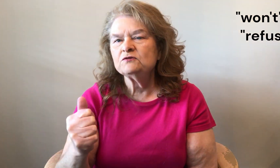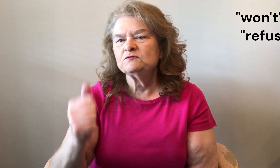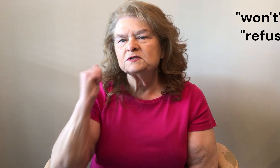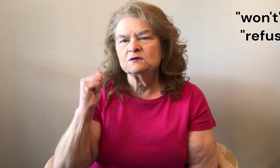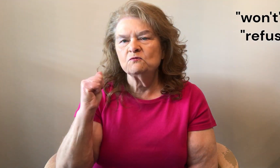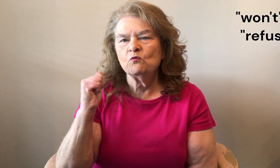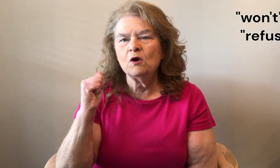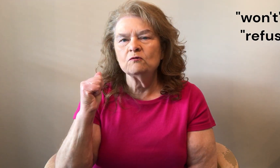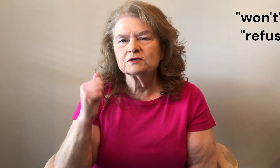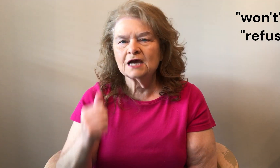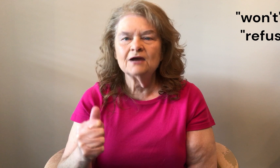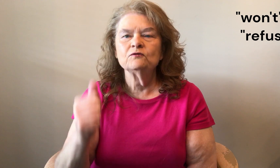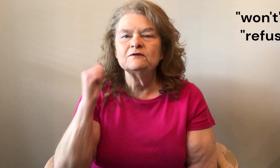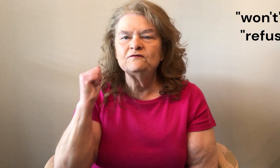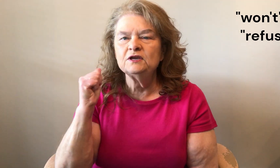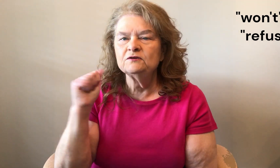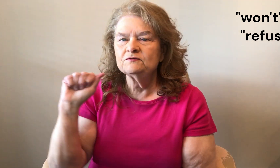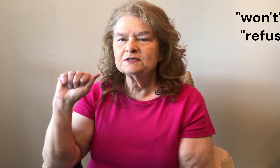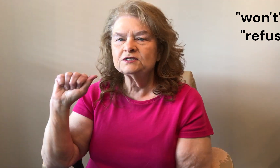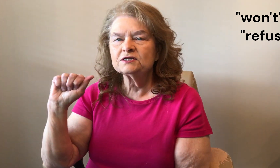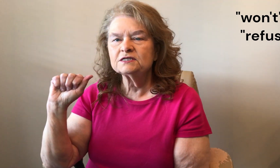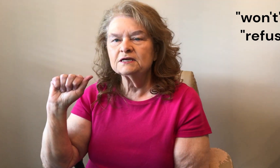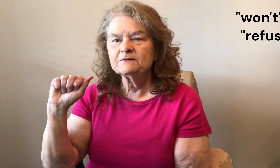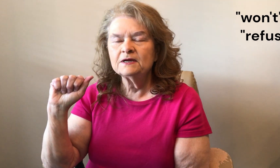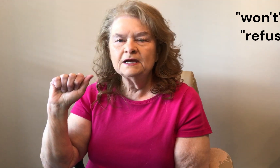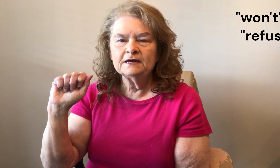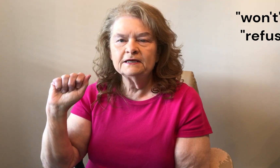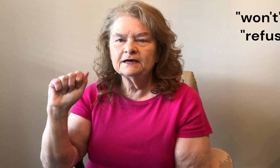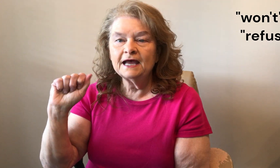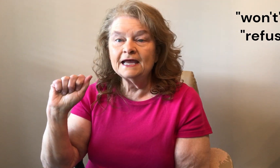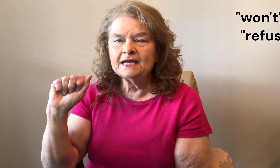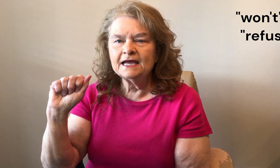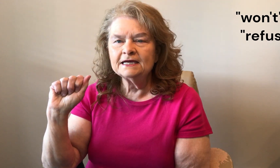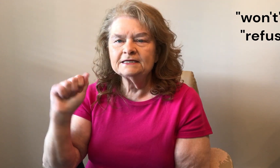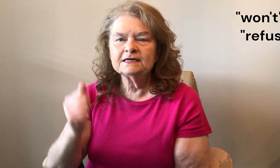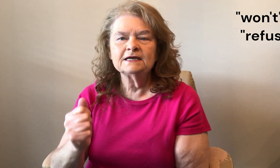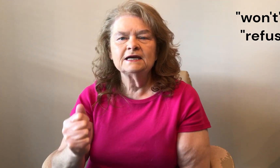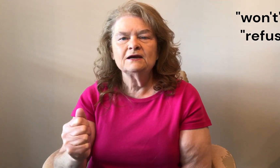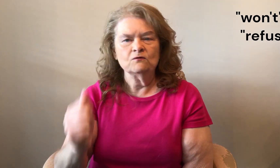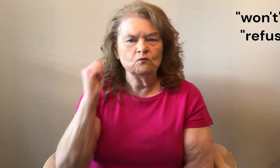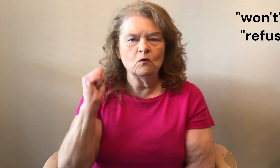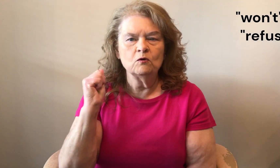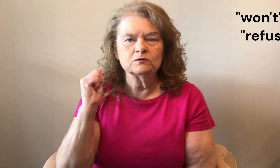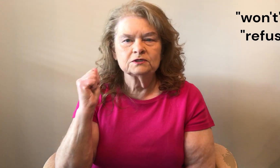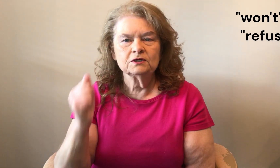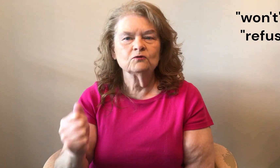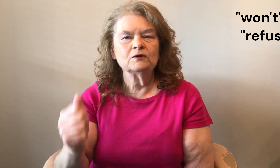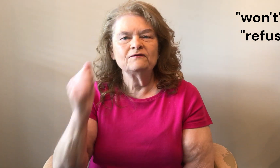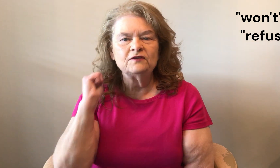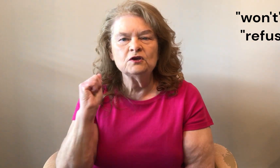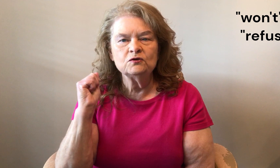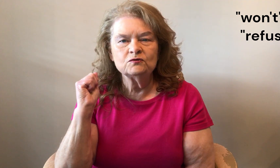refuse. Won't. I refuse. It's just the A hand. Won't or